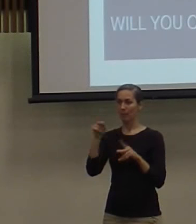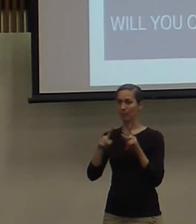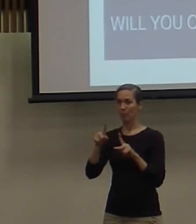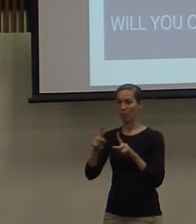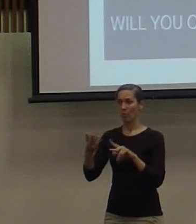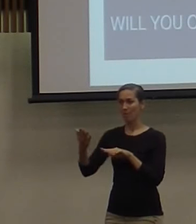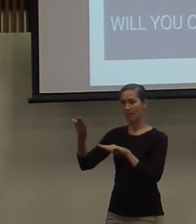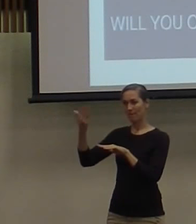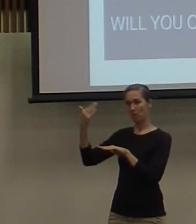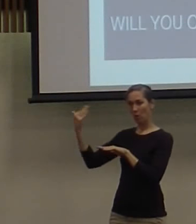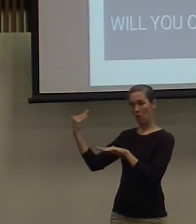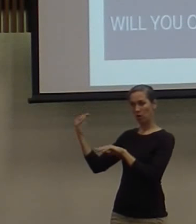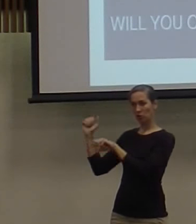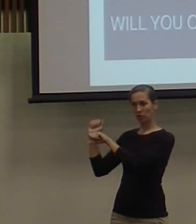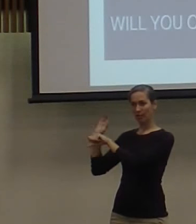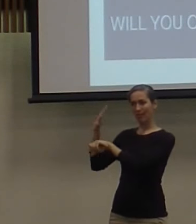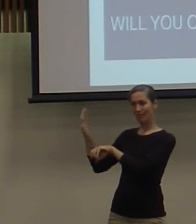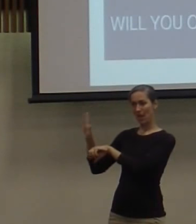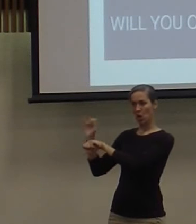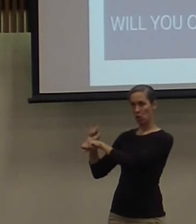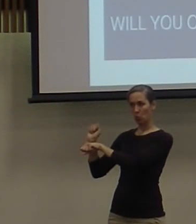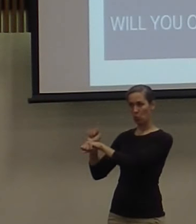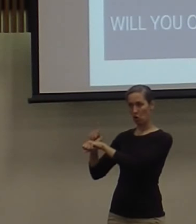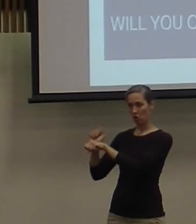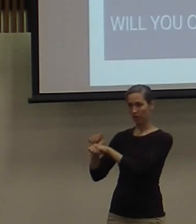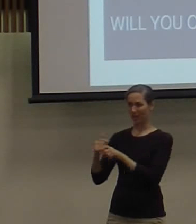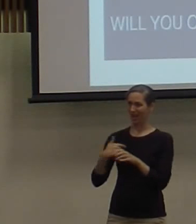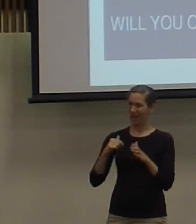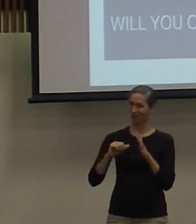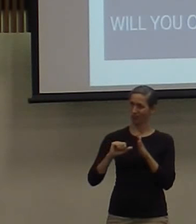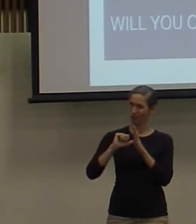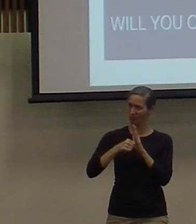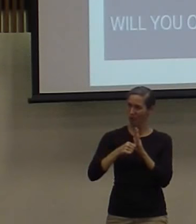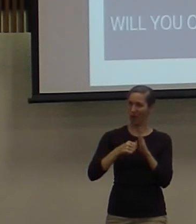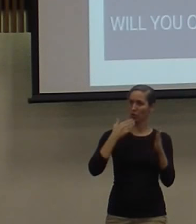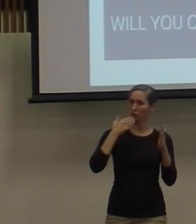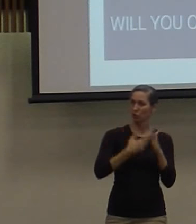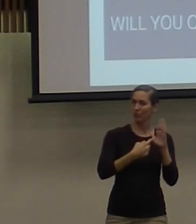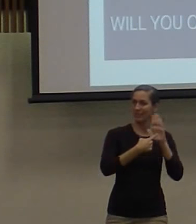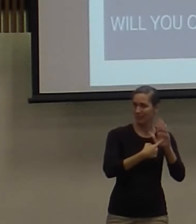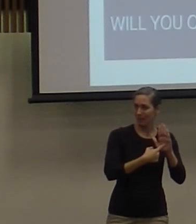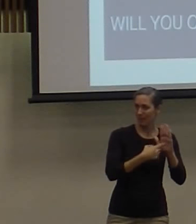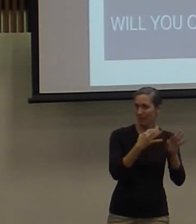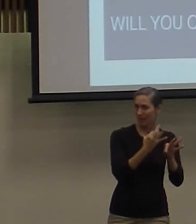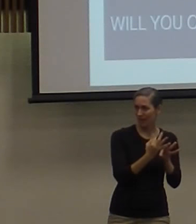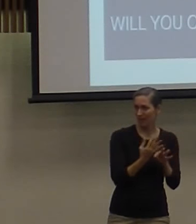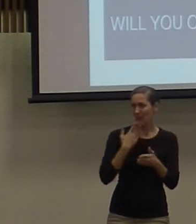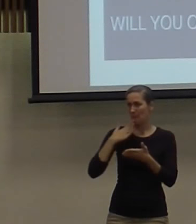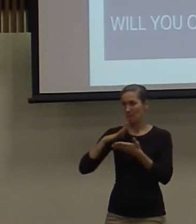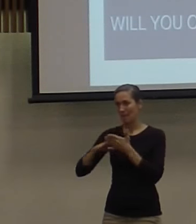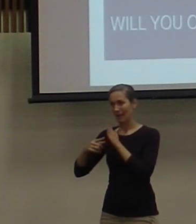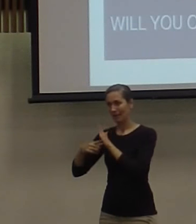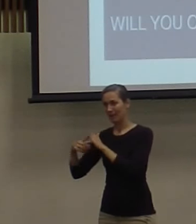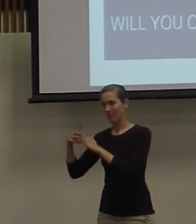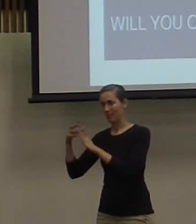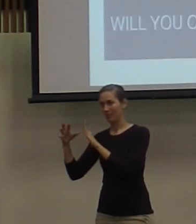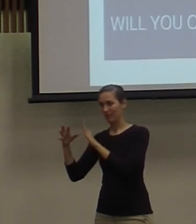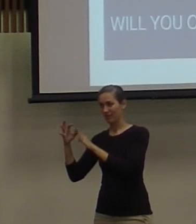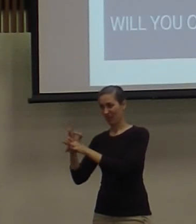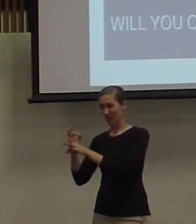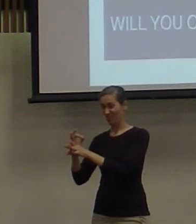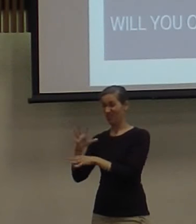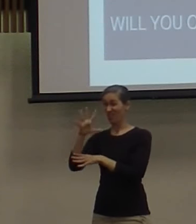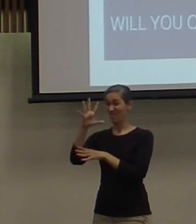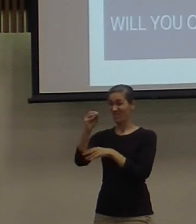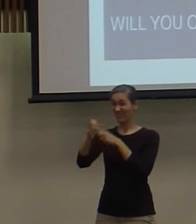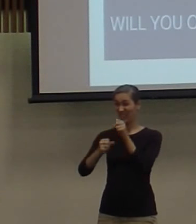work, and I present to you the good and the bad example of faith. So 50 years from now, people will talk about